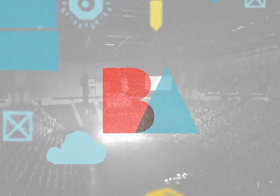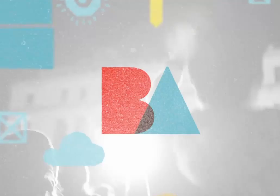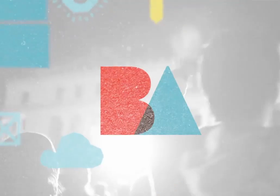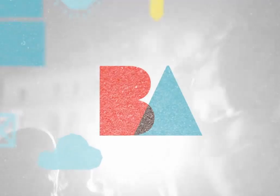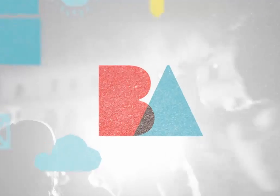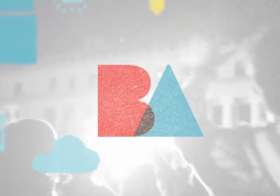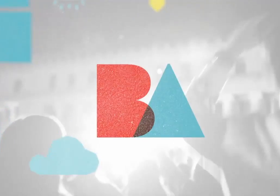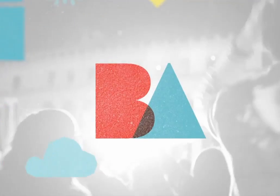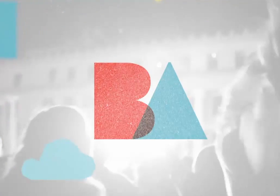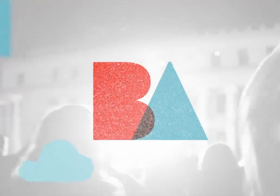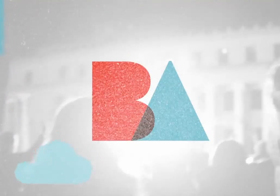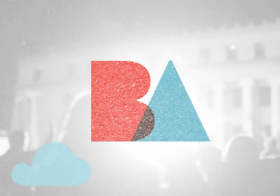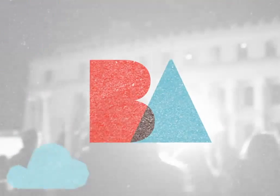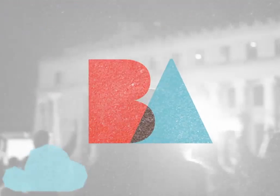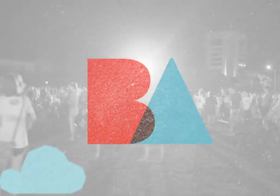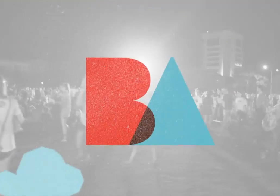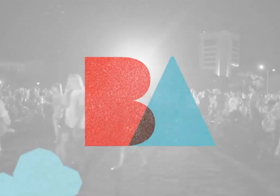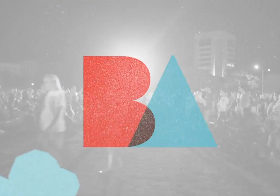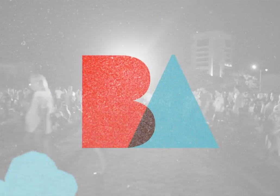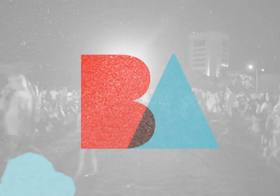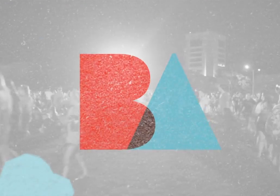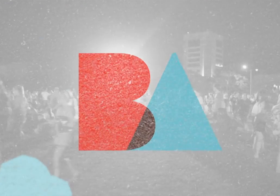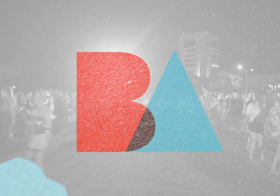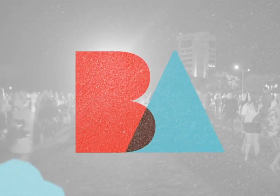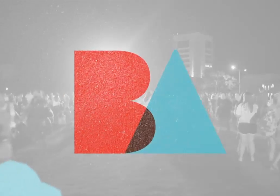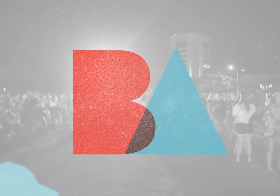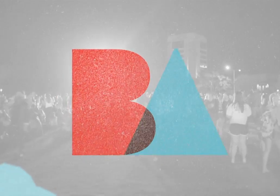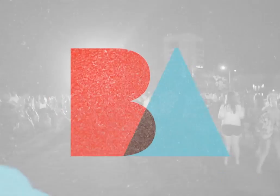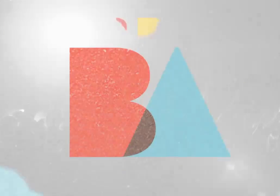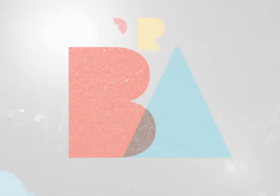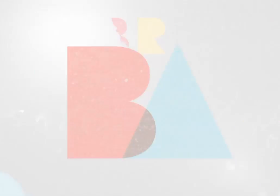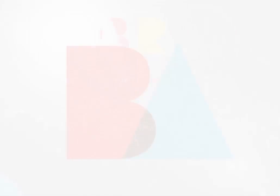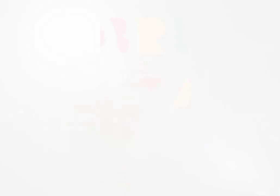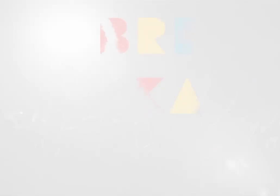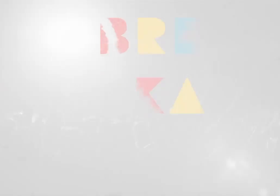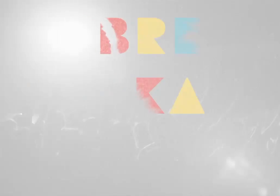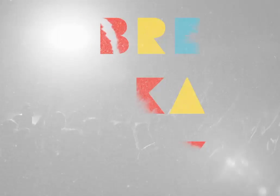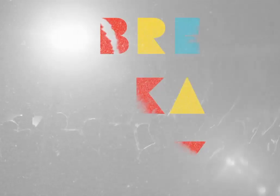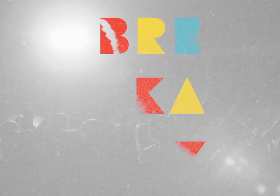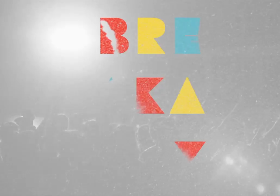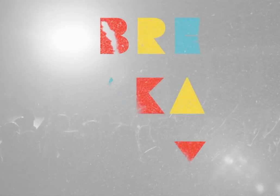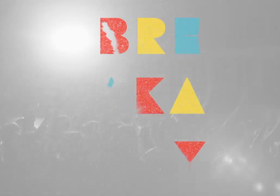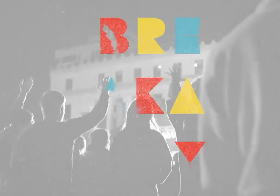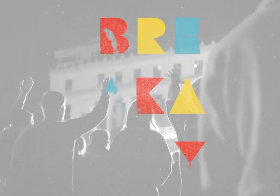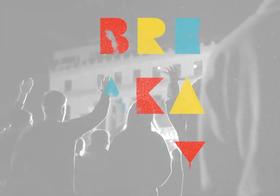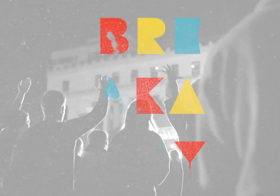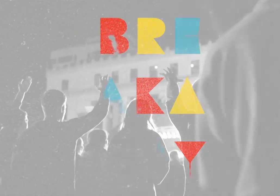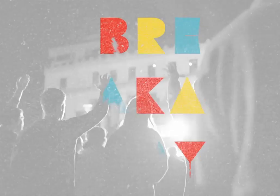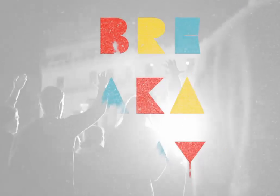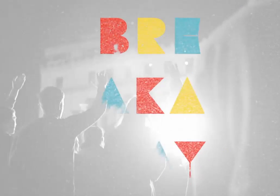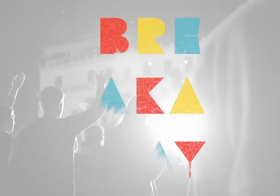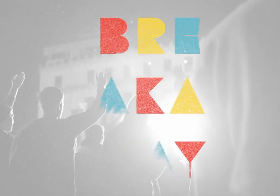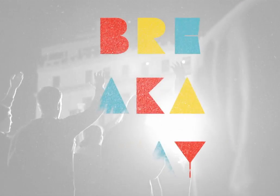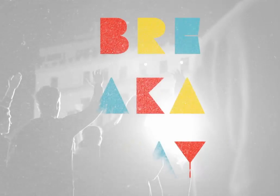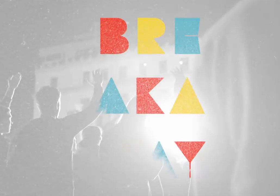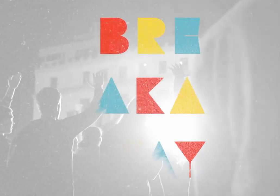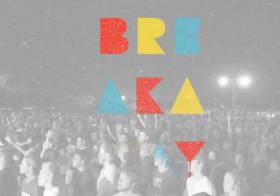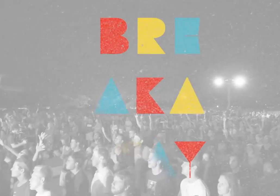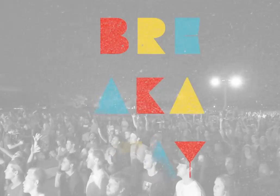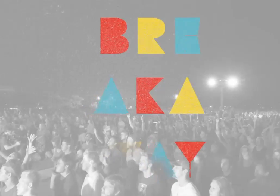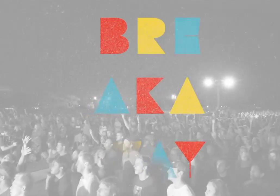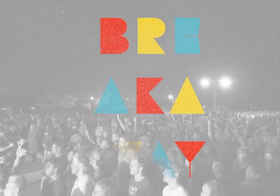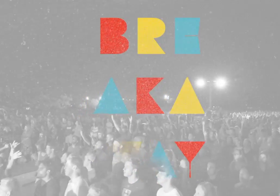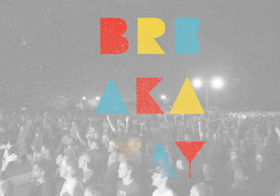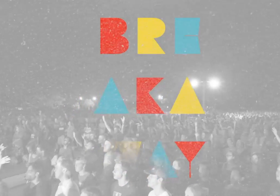Welcome to the Breakaway podcast, recorded on the campus of Texas A&M. For more information, check out our website at breakawayministries.org.